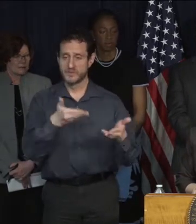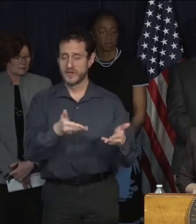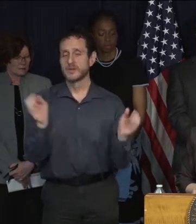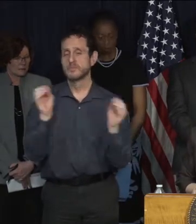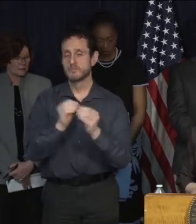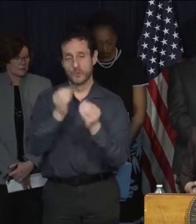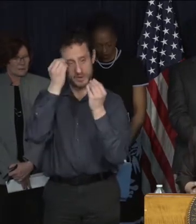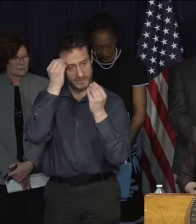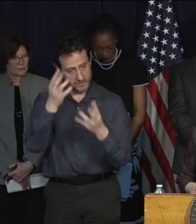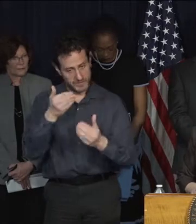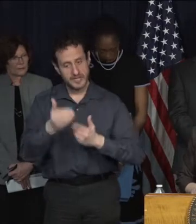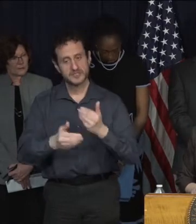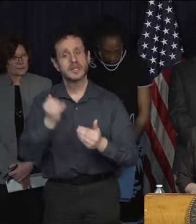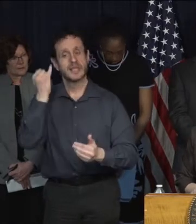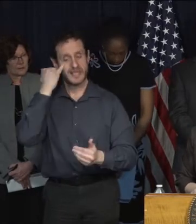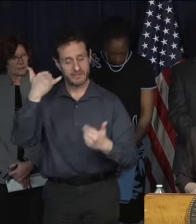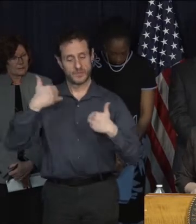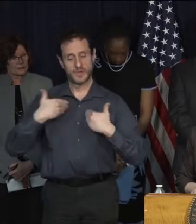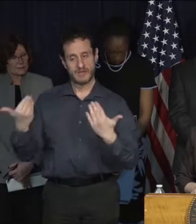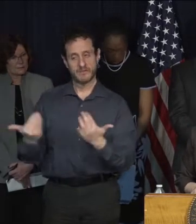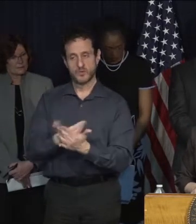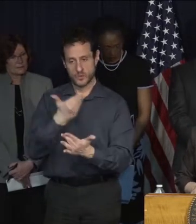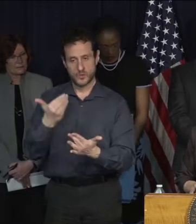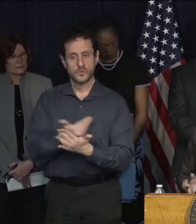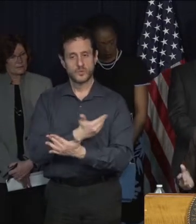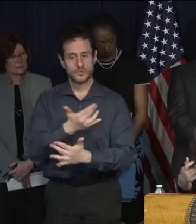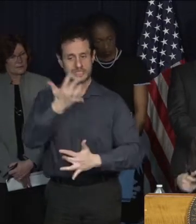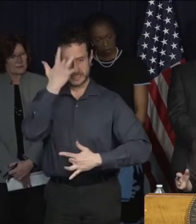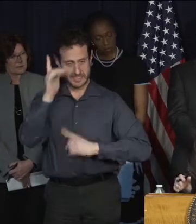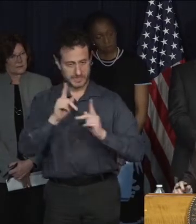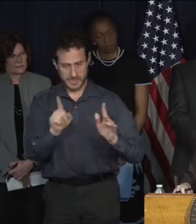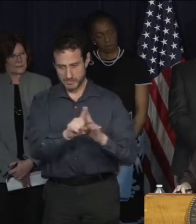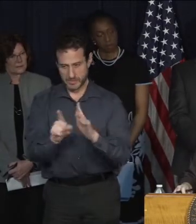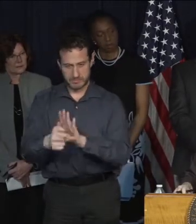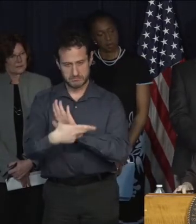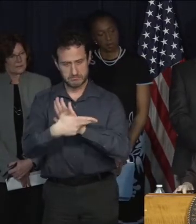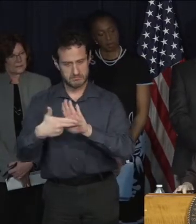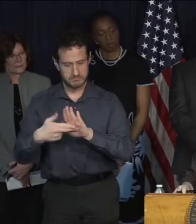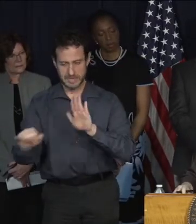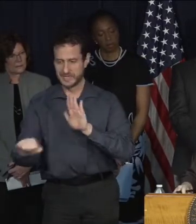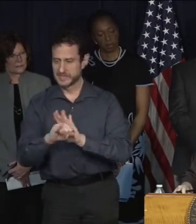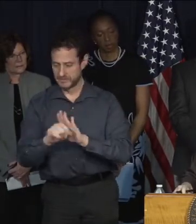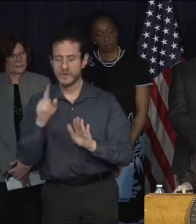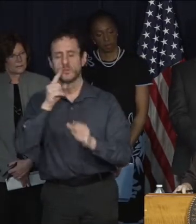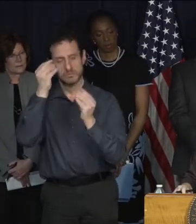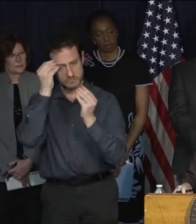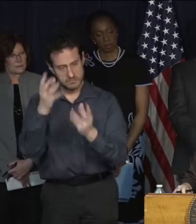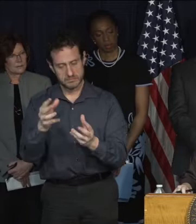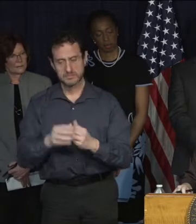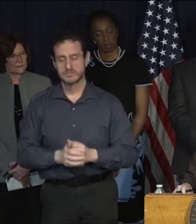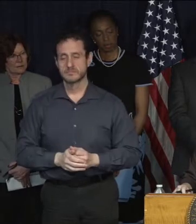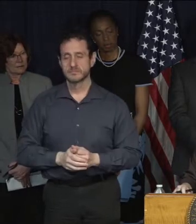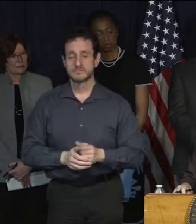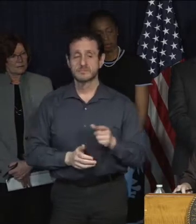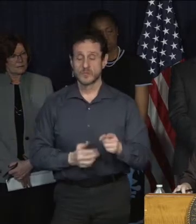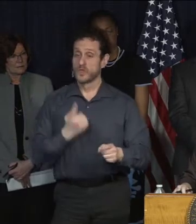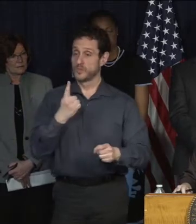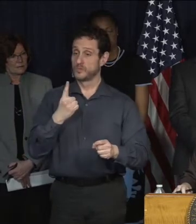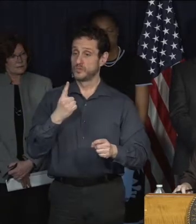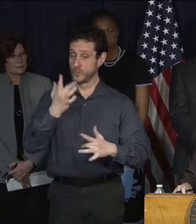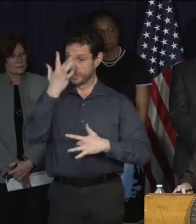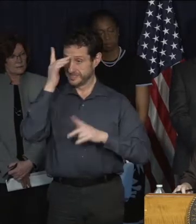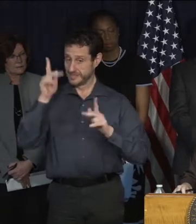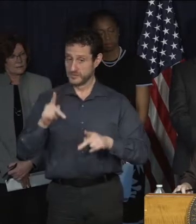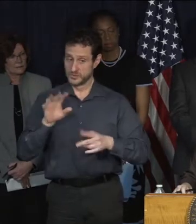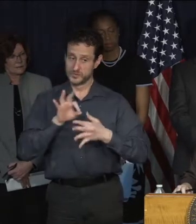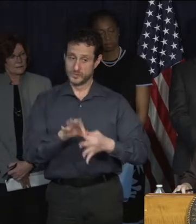updates if we have new confirmed cases. And I'd like you to know that the confirmed case related to the school remains in